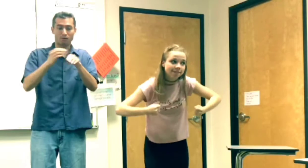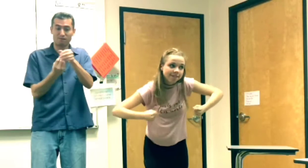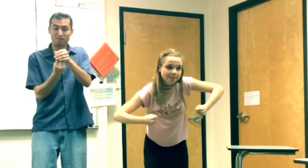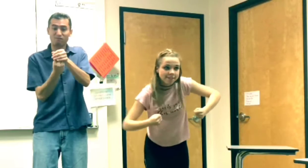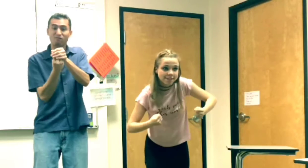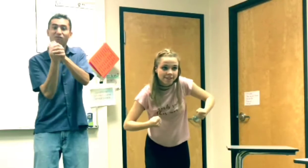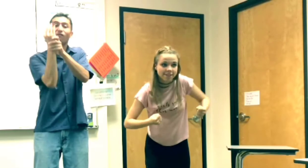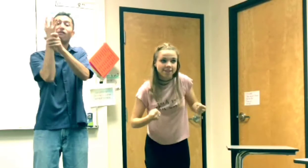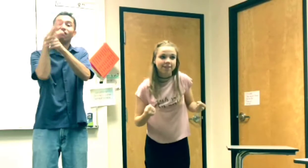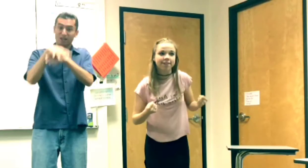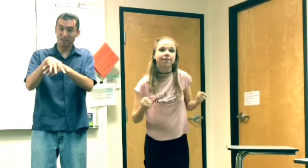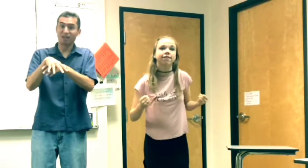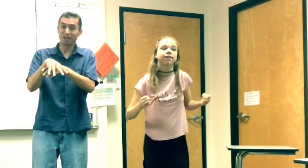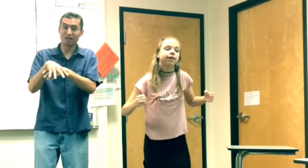She lives inside of a volcano.